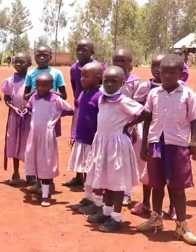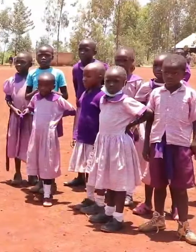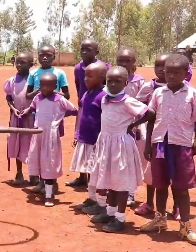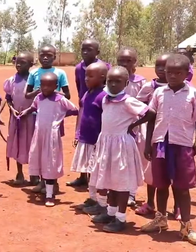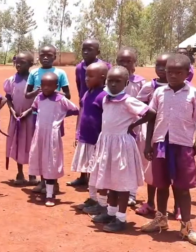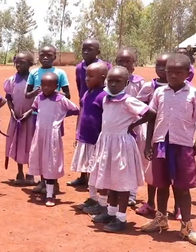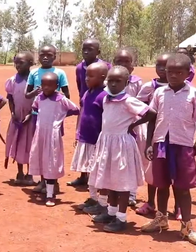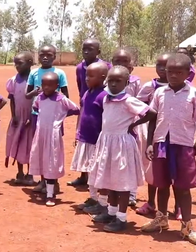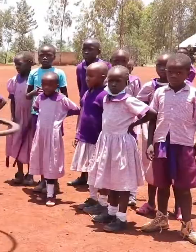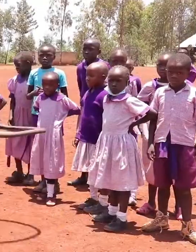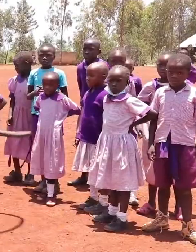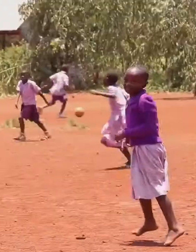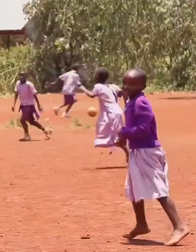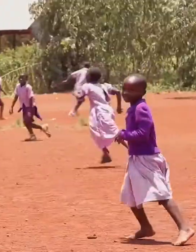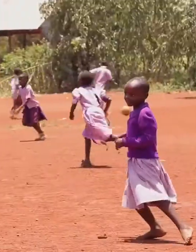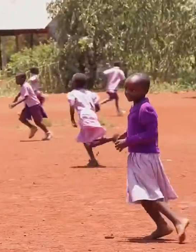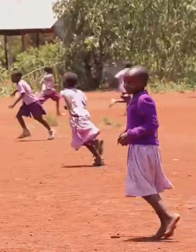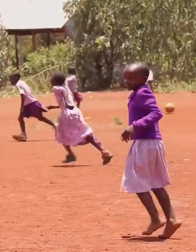way.